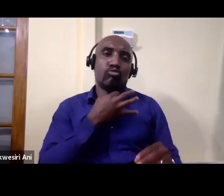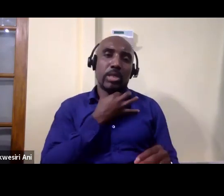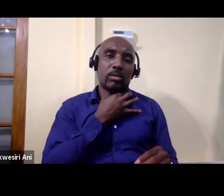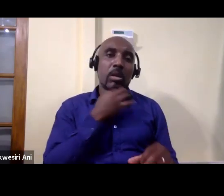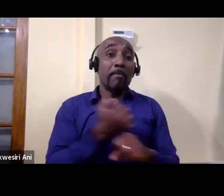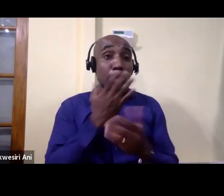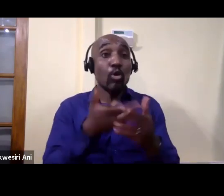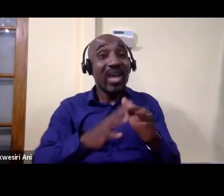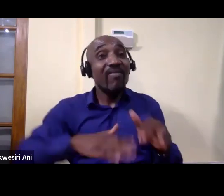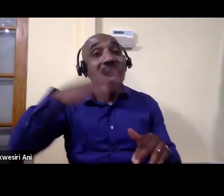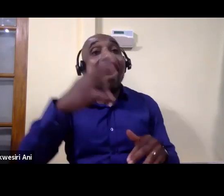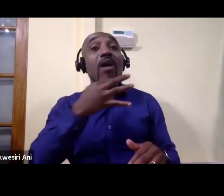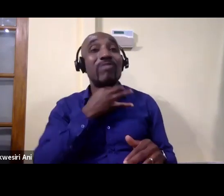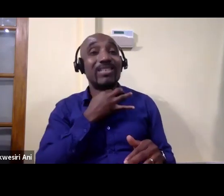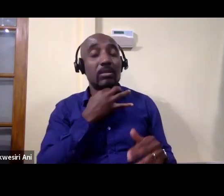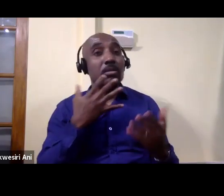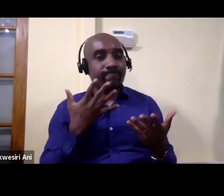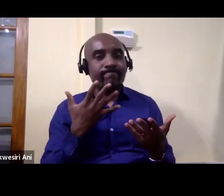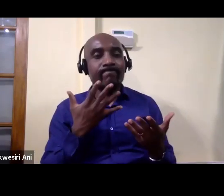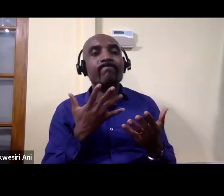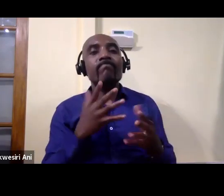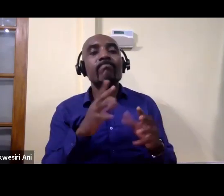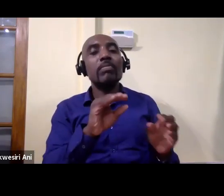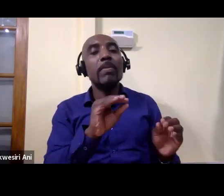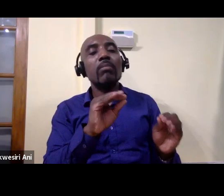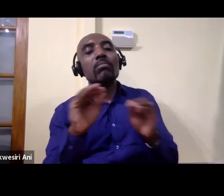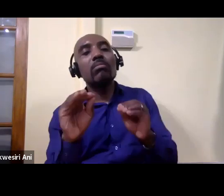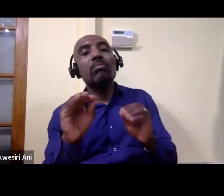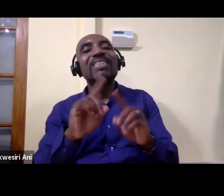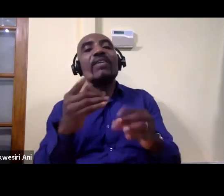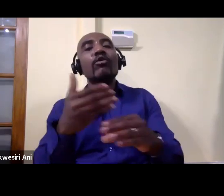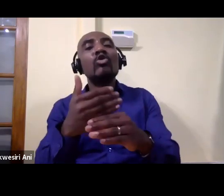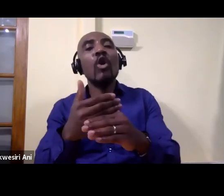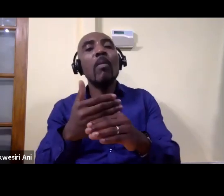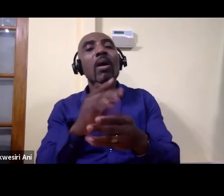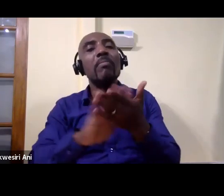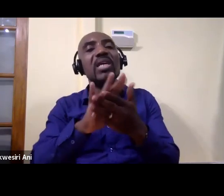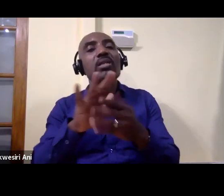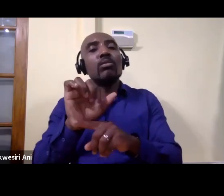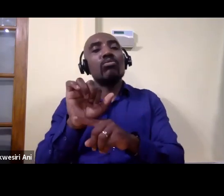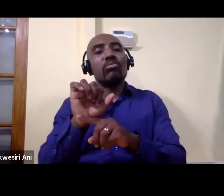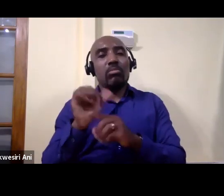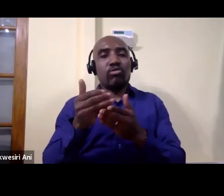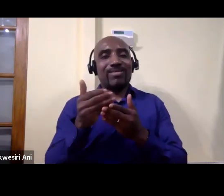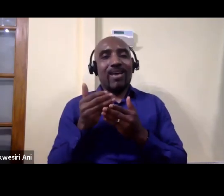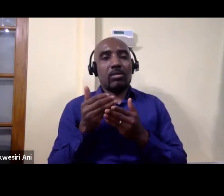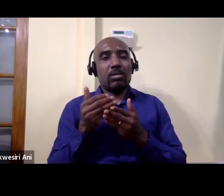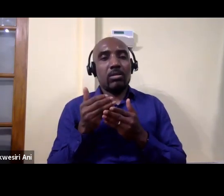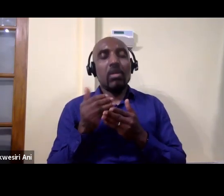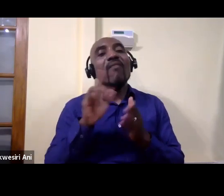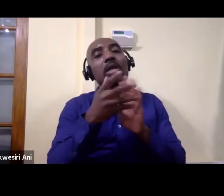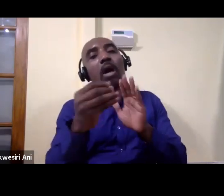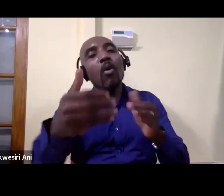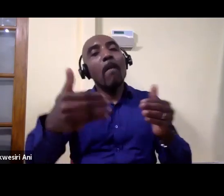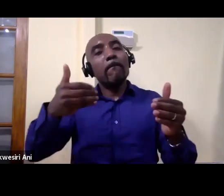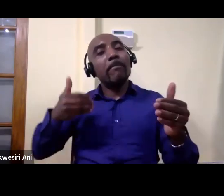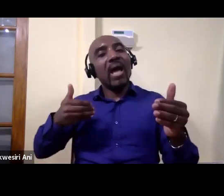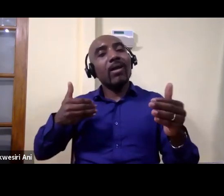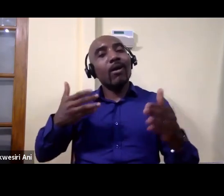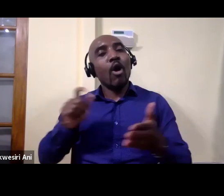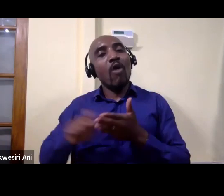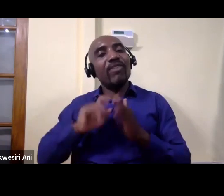those with higher risk levels are given jobs that don't place them at risk of infection, for example, by putting them in back office functions